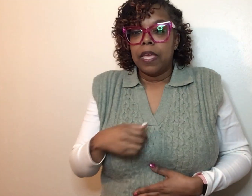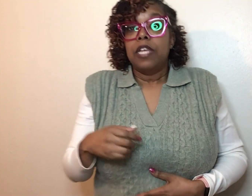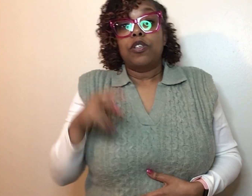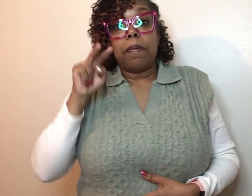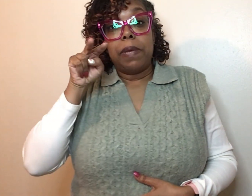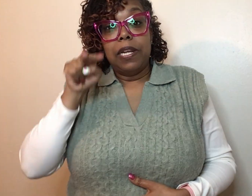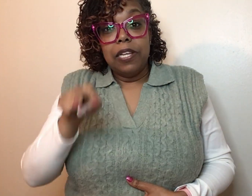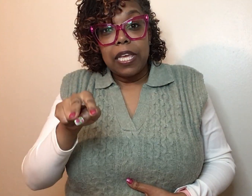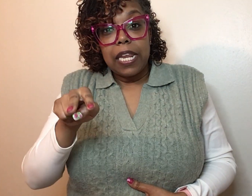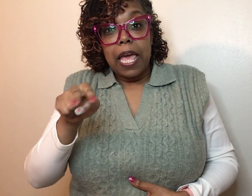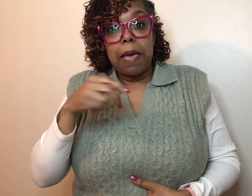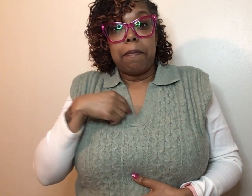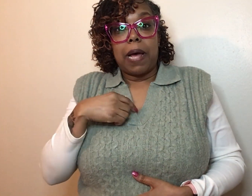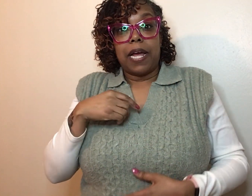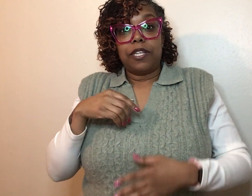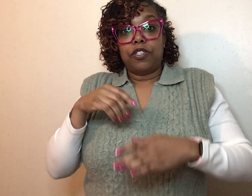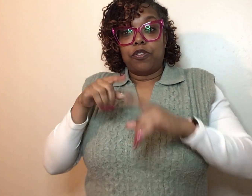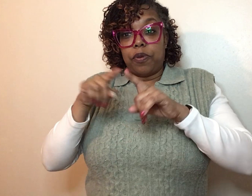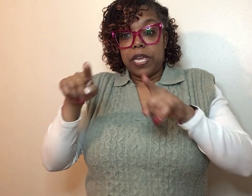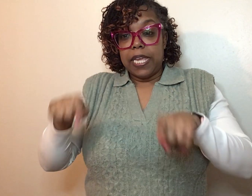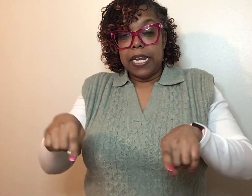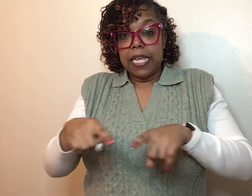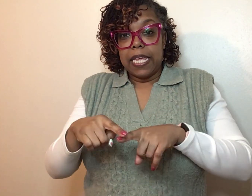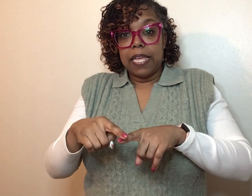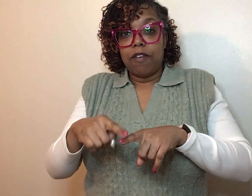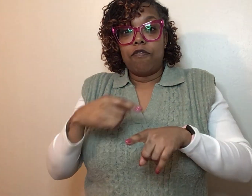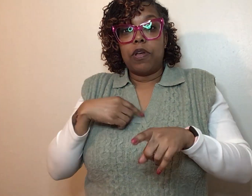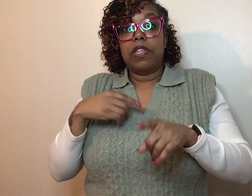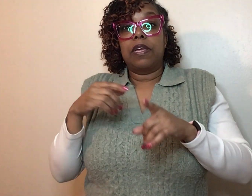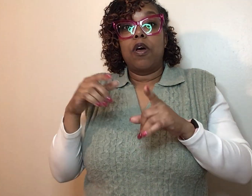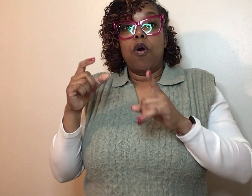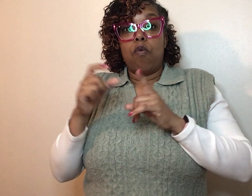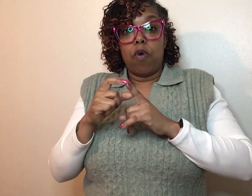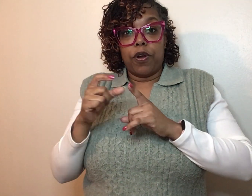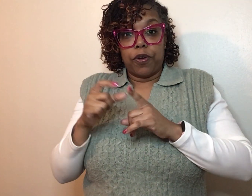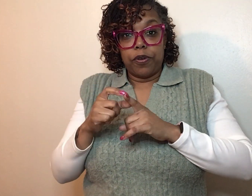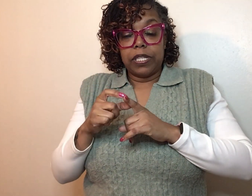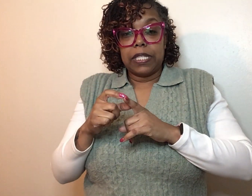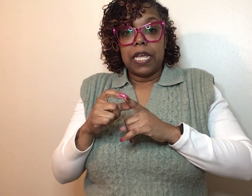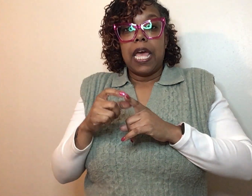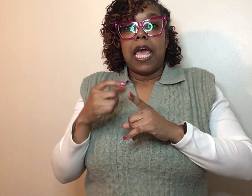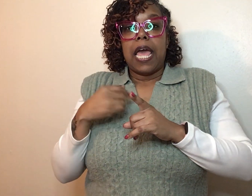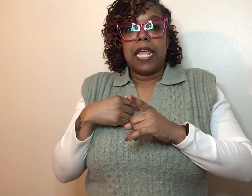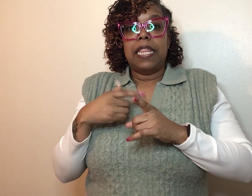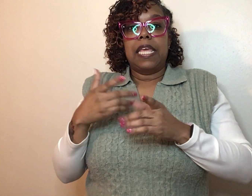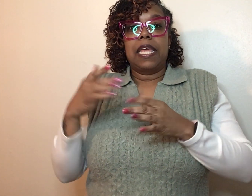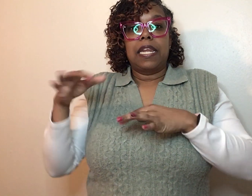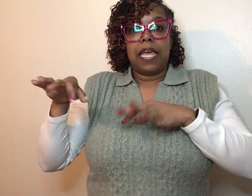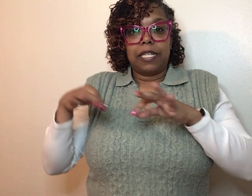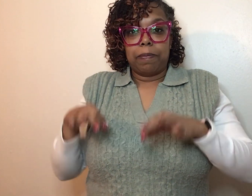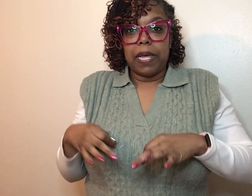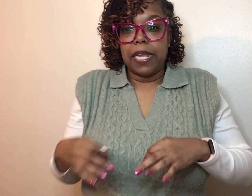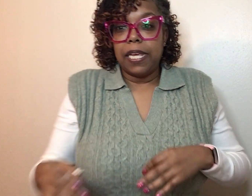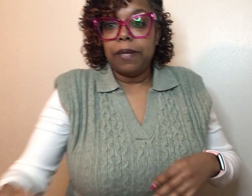So I'm be looking at my screen for the words and then explaining.